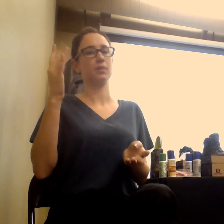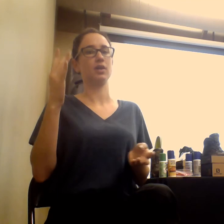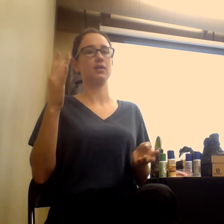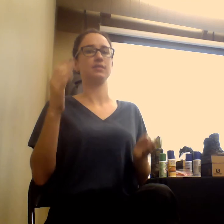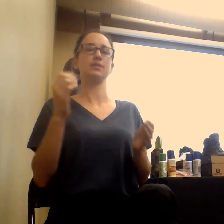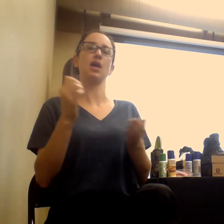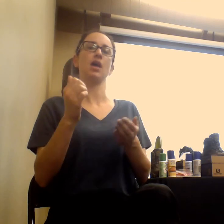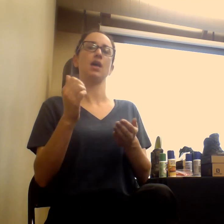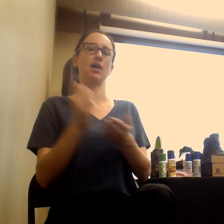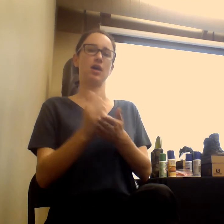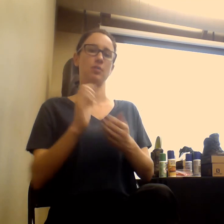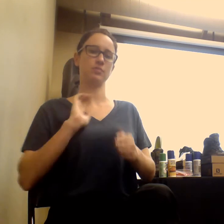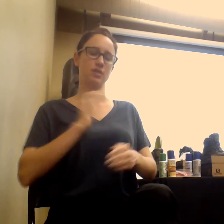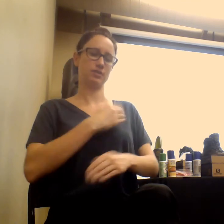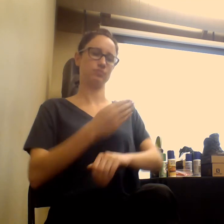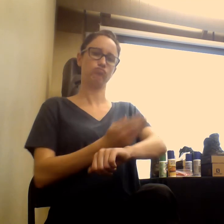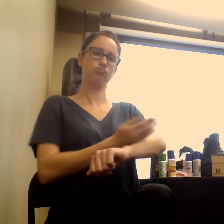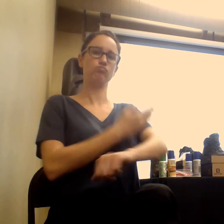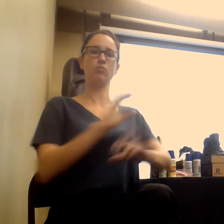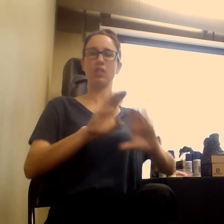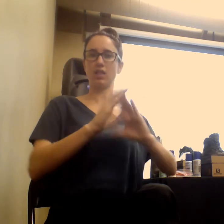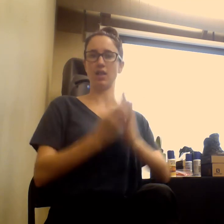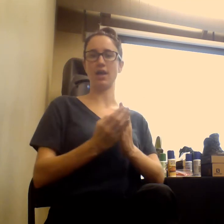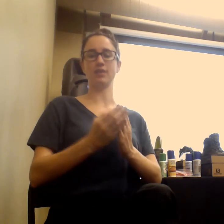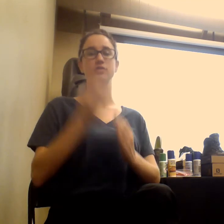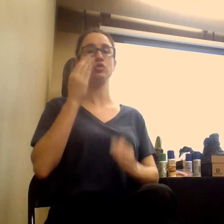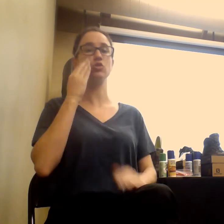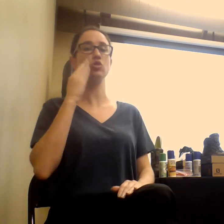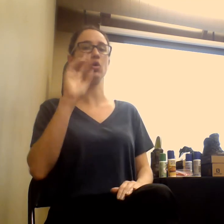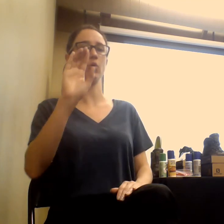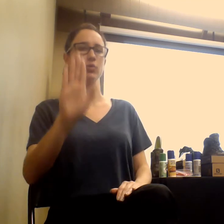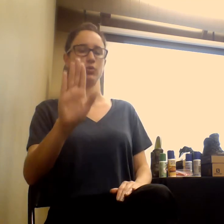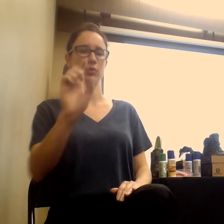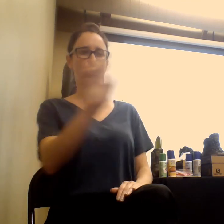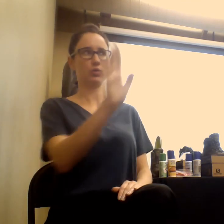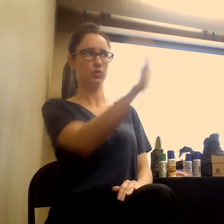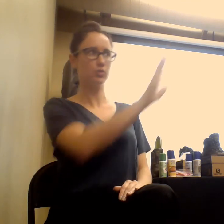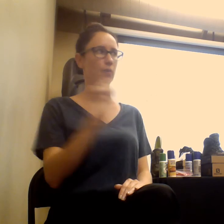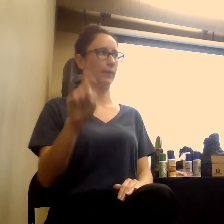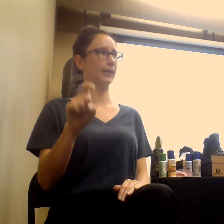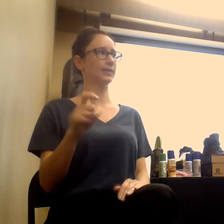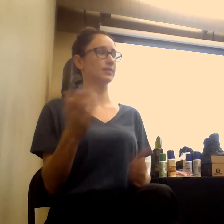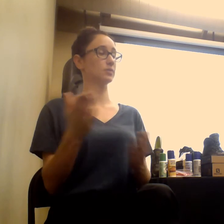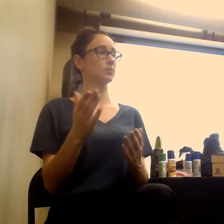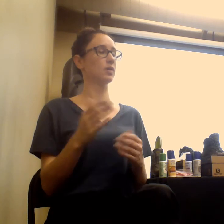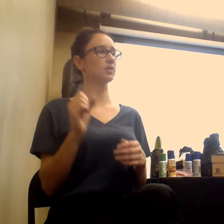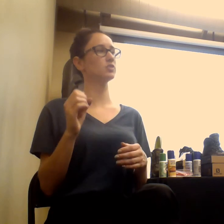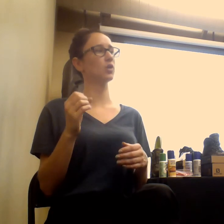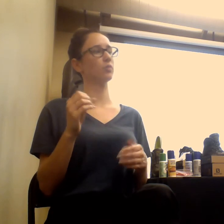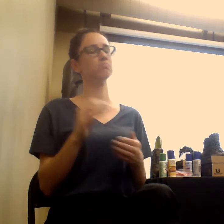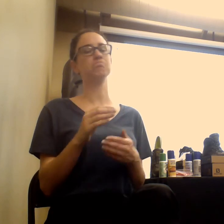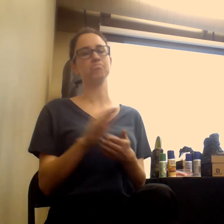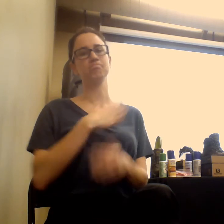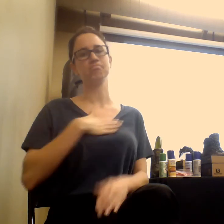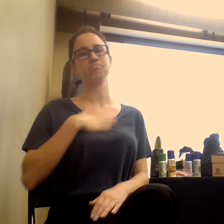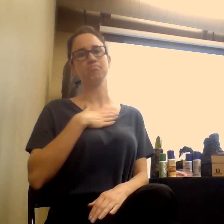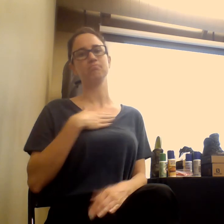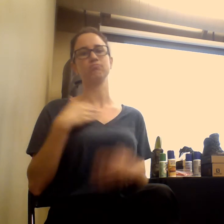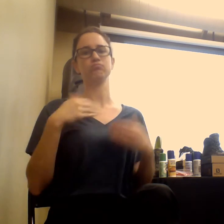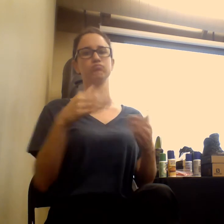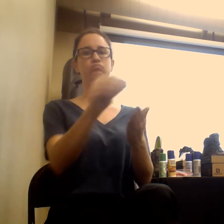know. Just start passing this around. And then as you guys are getting ready to leave, a couple last things.